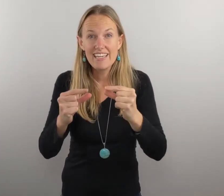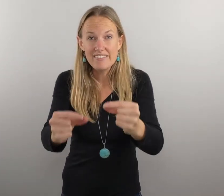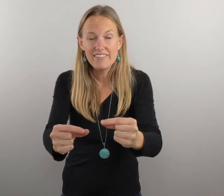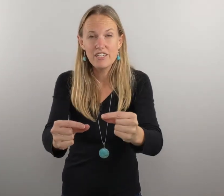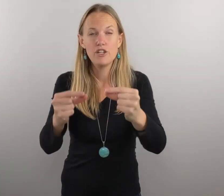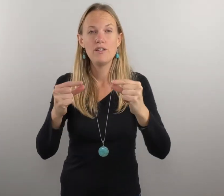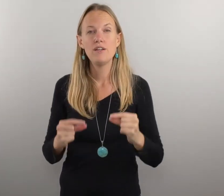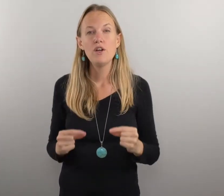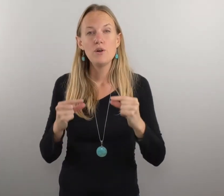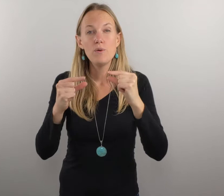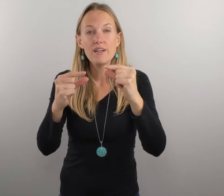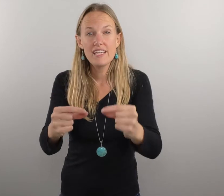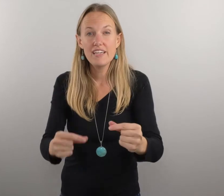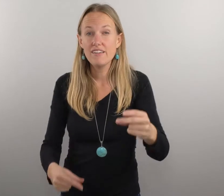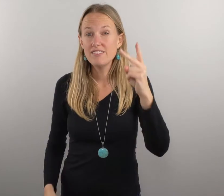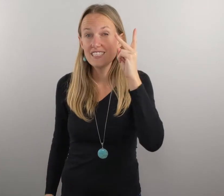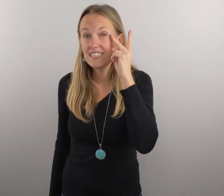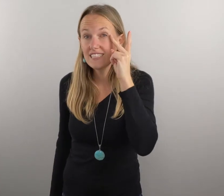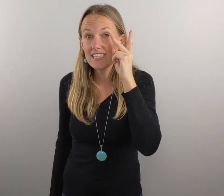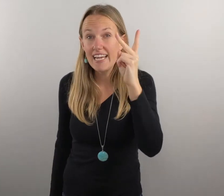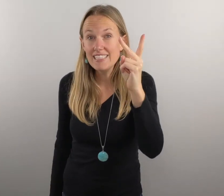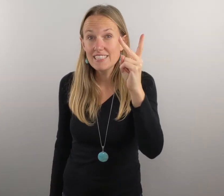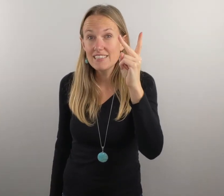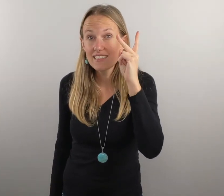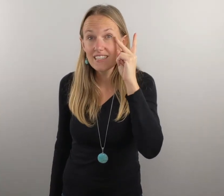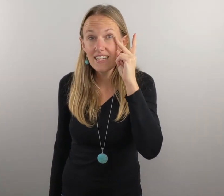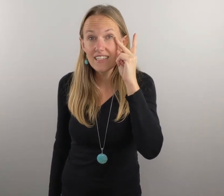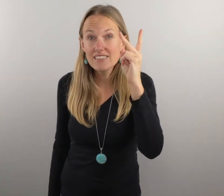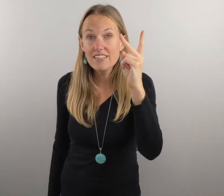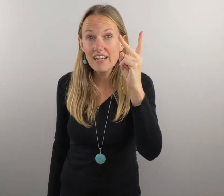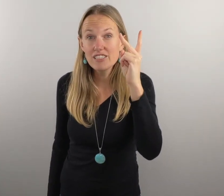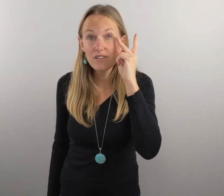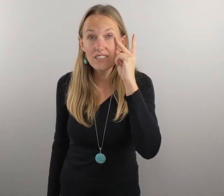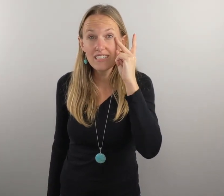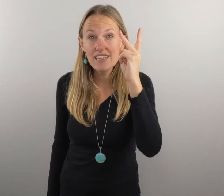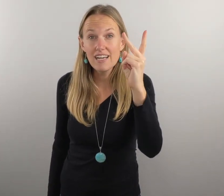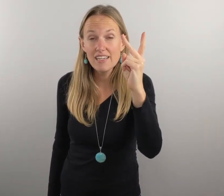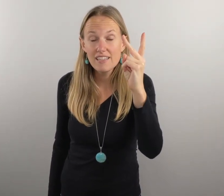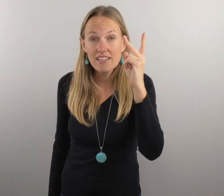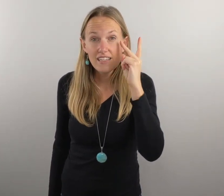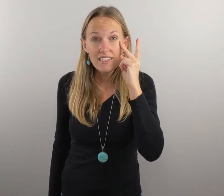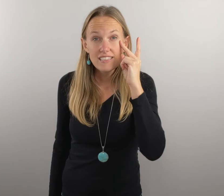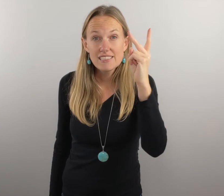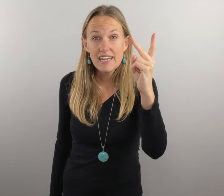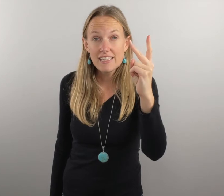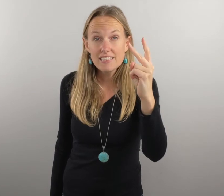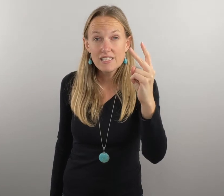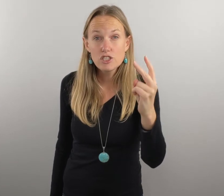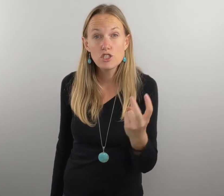give. Will give sight. Okay, so you're kind of showing your sight line. Sight to